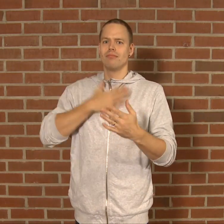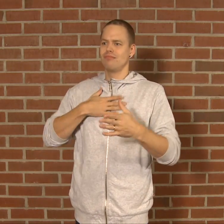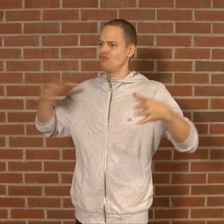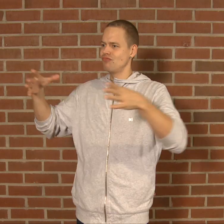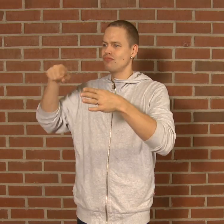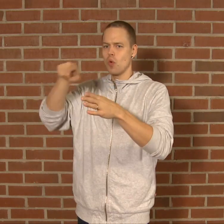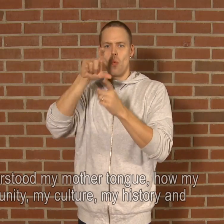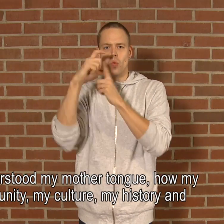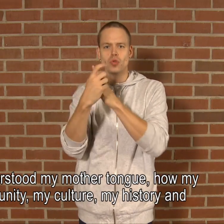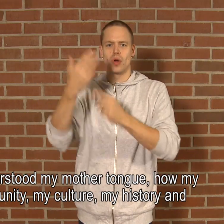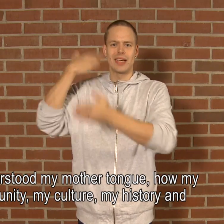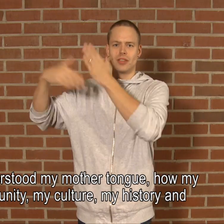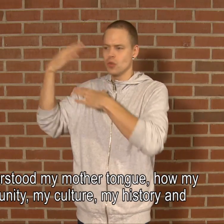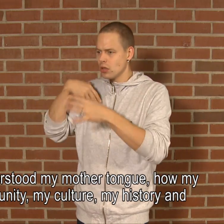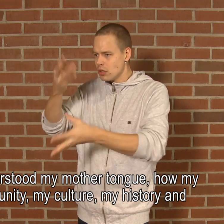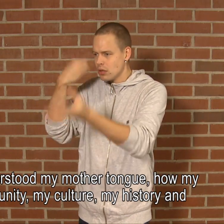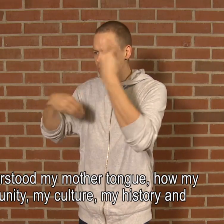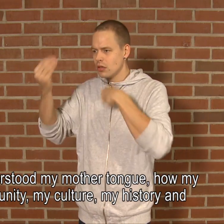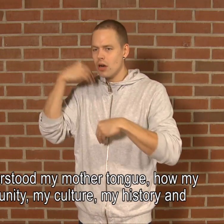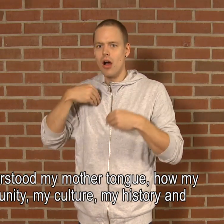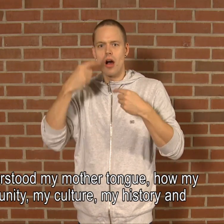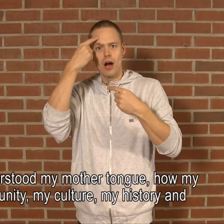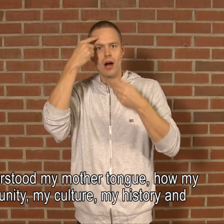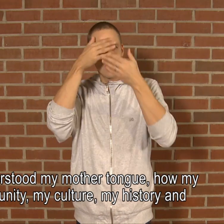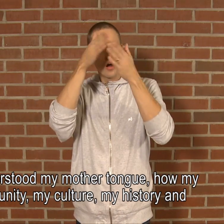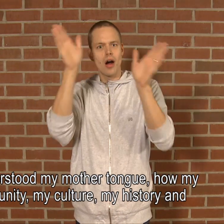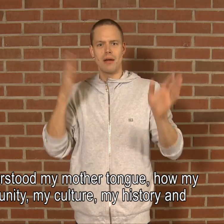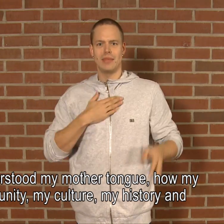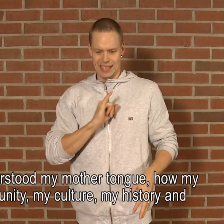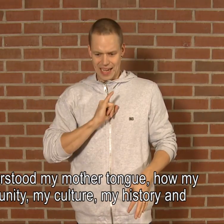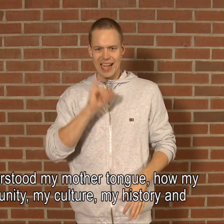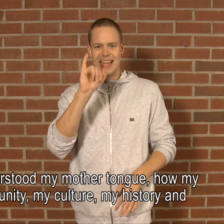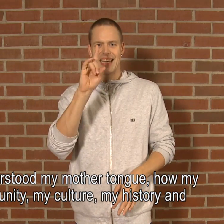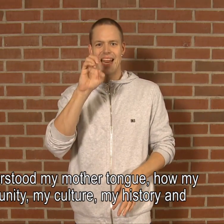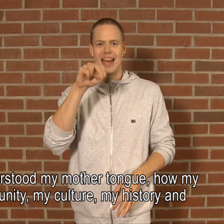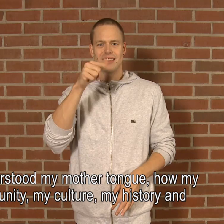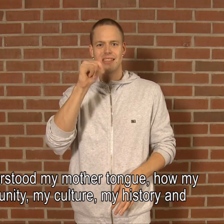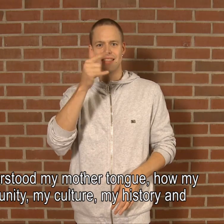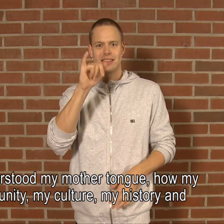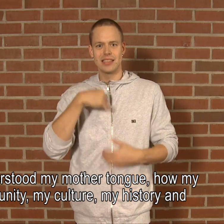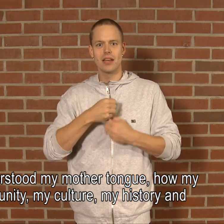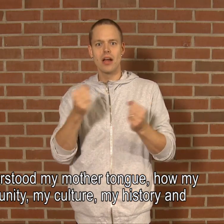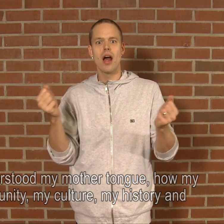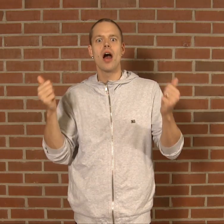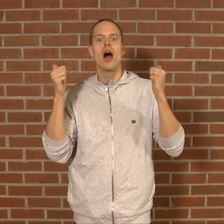And I'll let it stick to me You hate the same shit to me Can you feel it in the air? Yeah